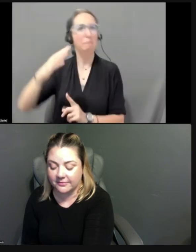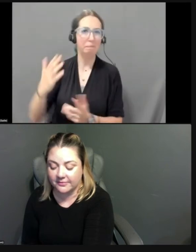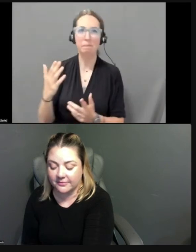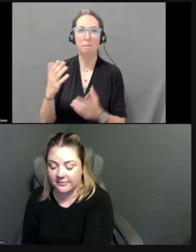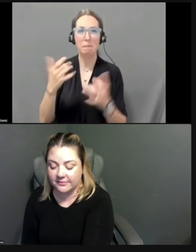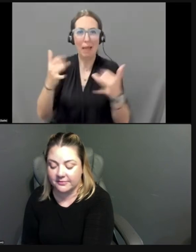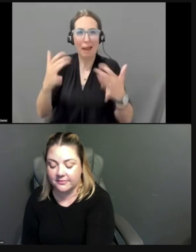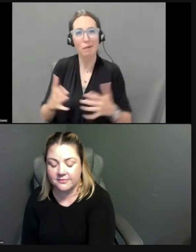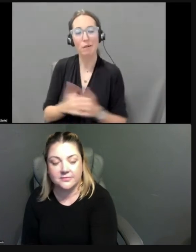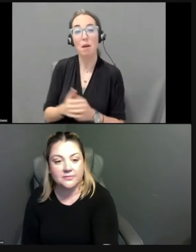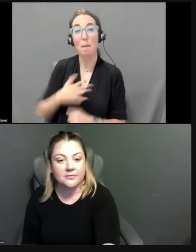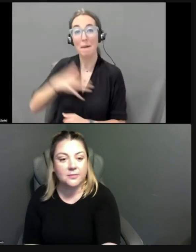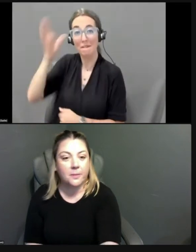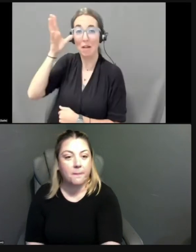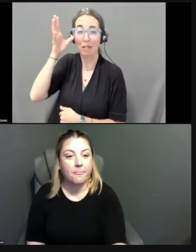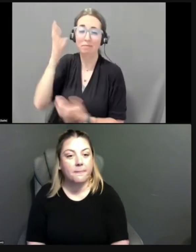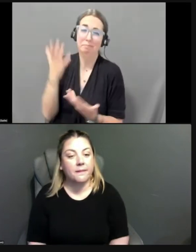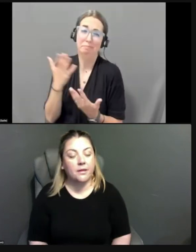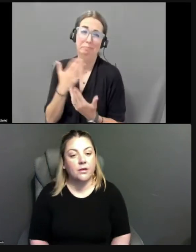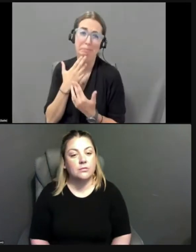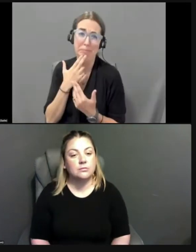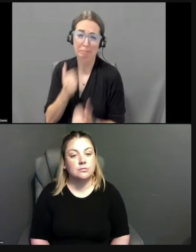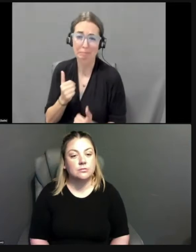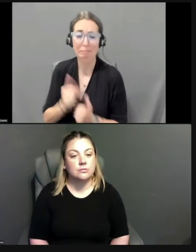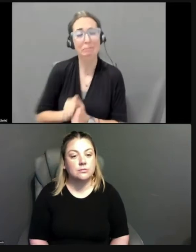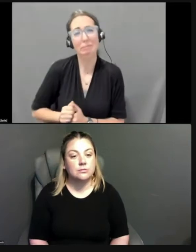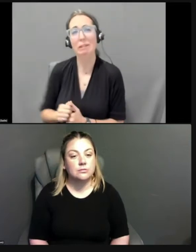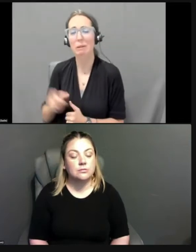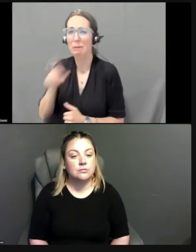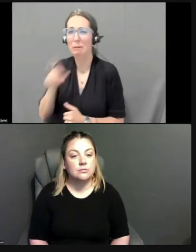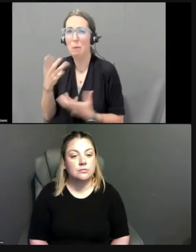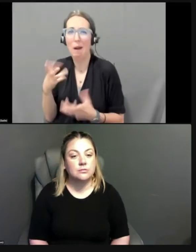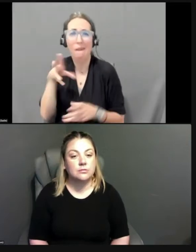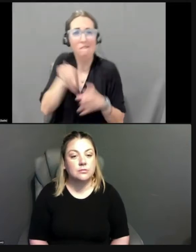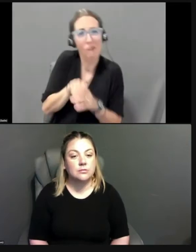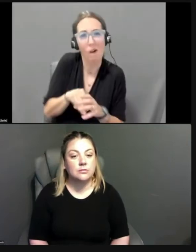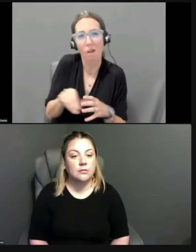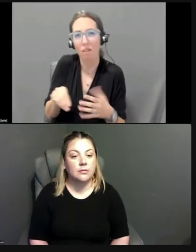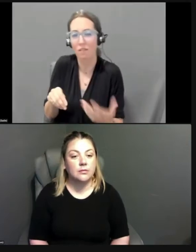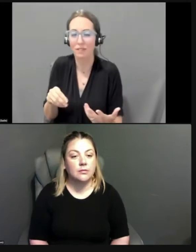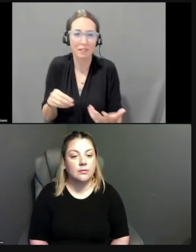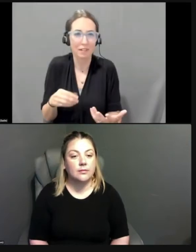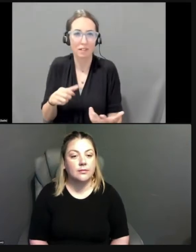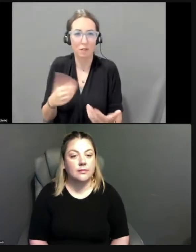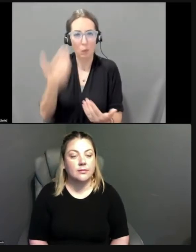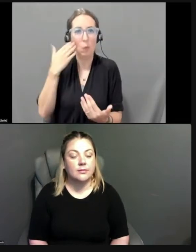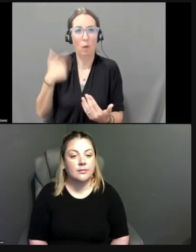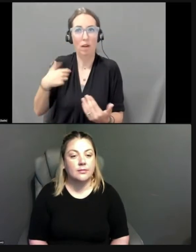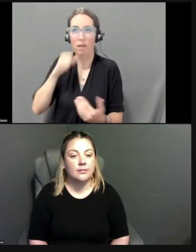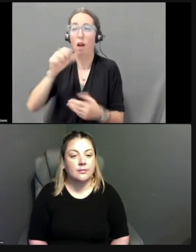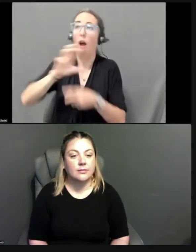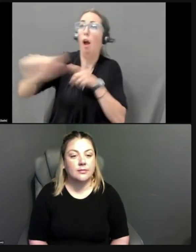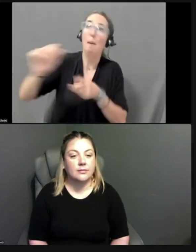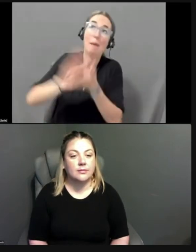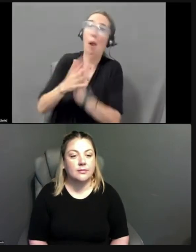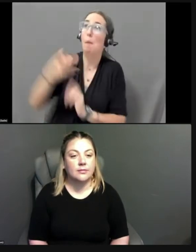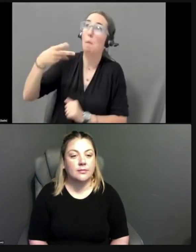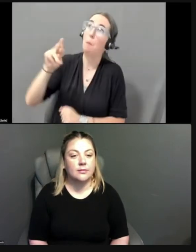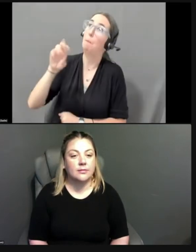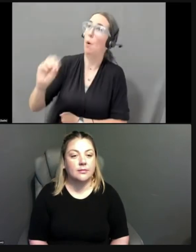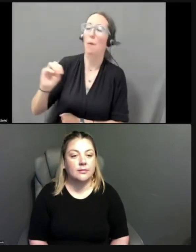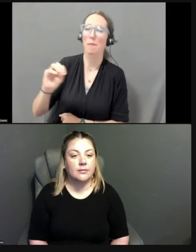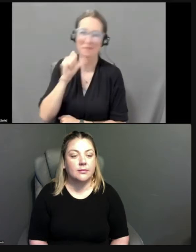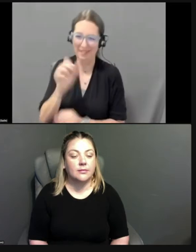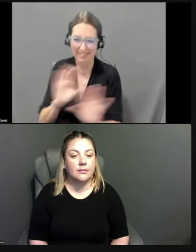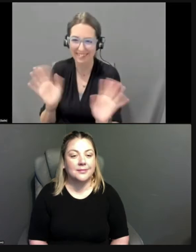Like, he coached because he wanted to be involved. He wasn't coaching to grow the next basketball star of Lincoln, North Carolina. But it was just